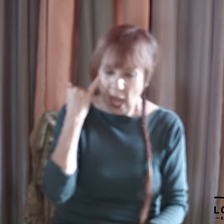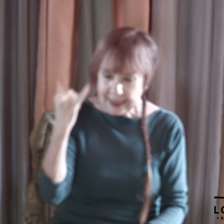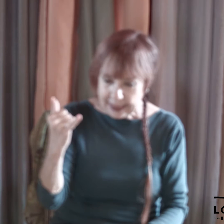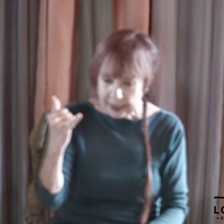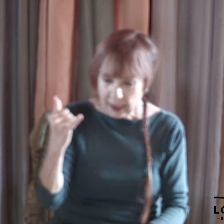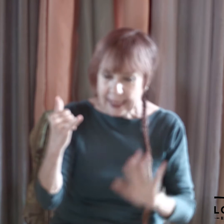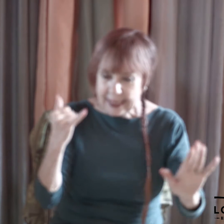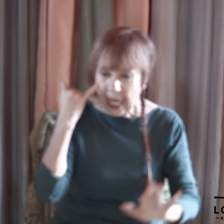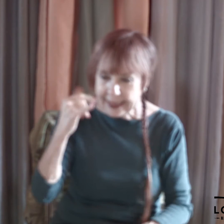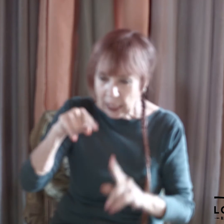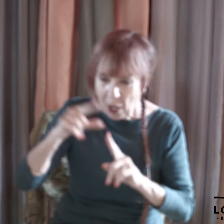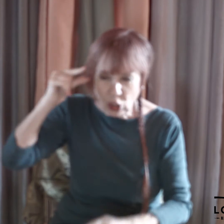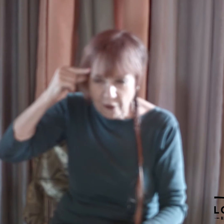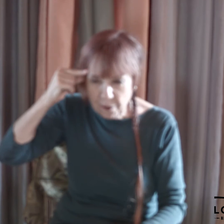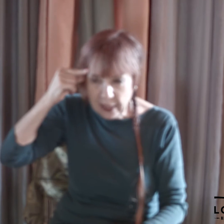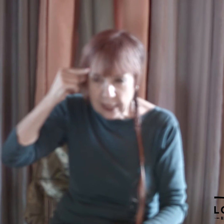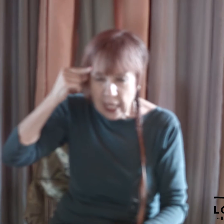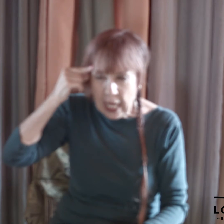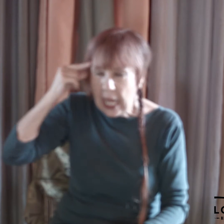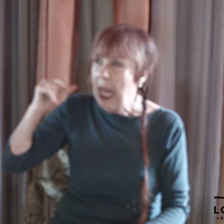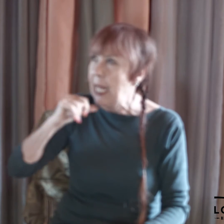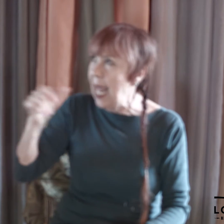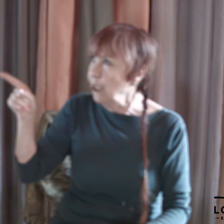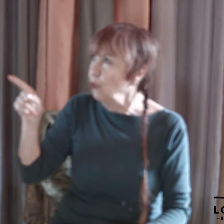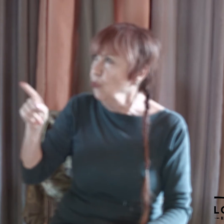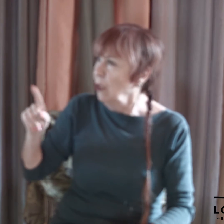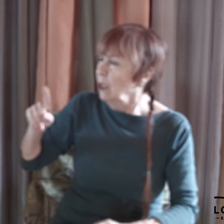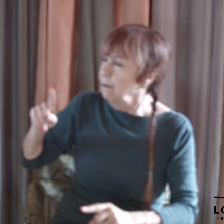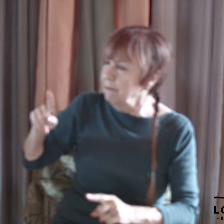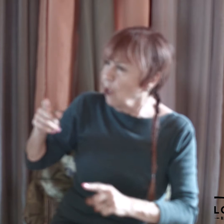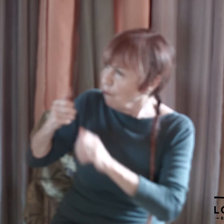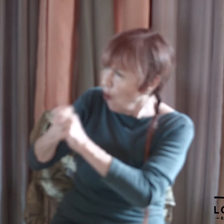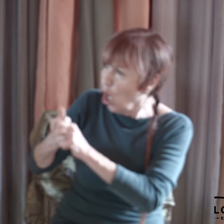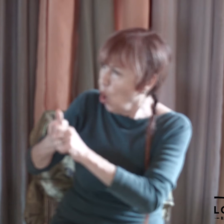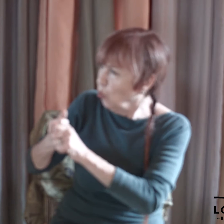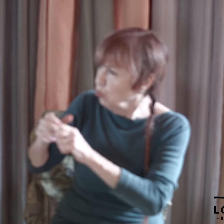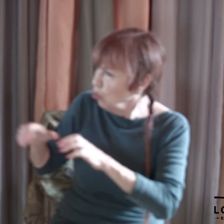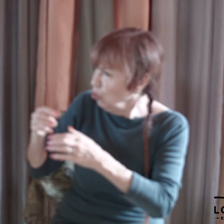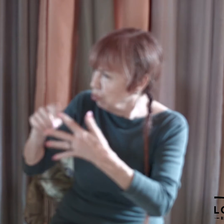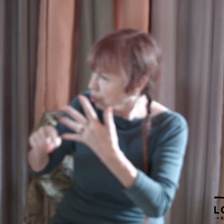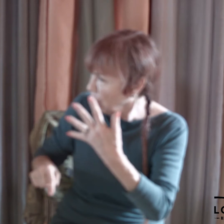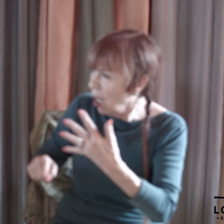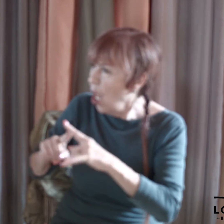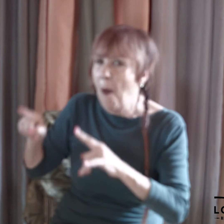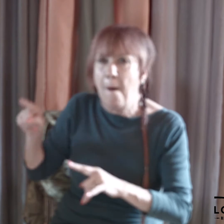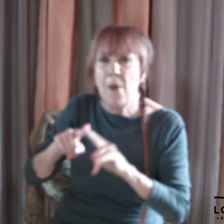really was not to do everything they were told, but to see themselves as existing for the good of the